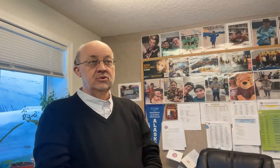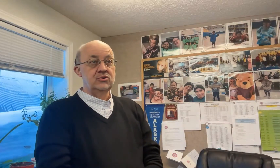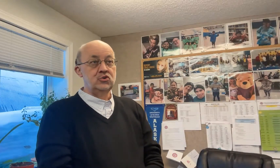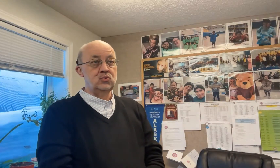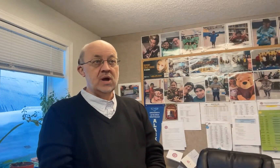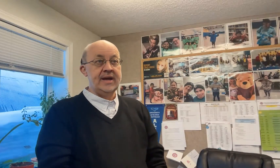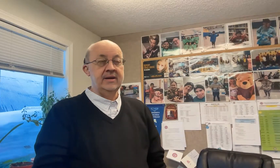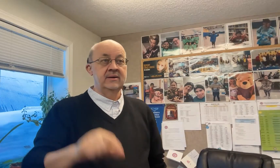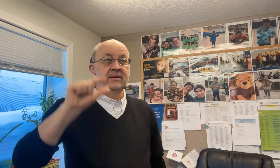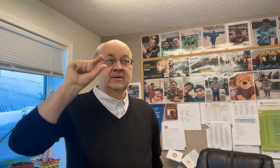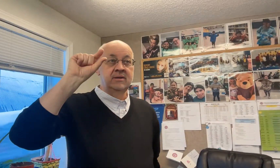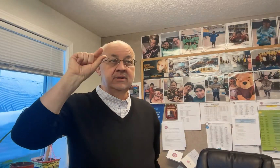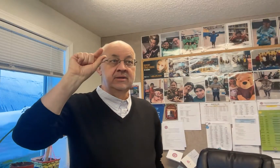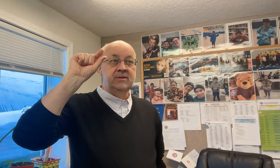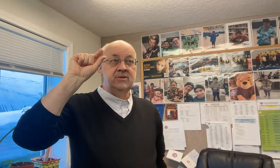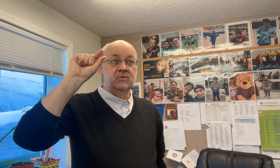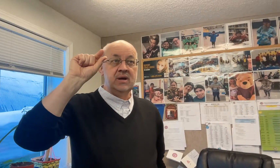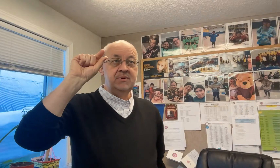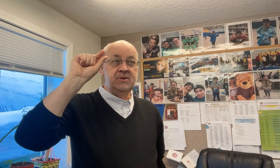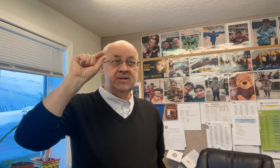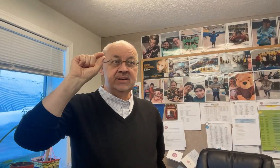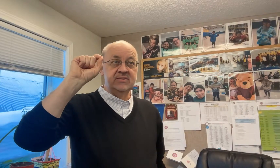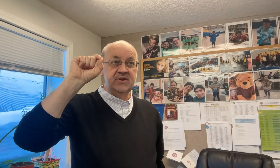To write, you grab your index finger, your